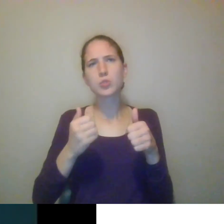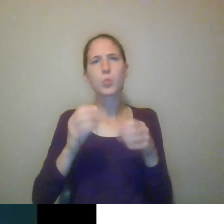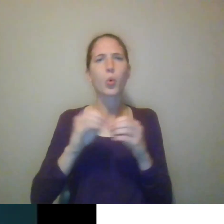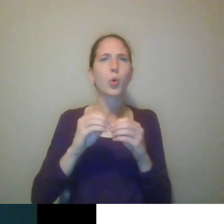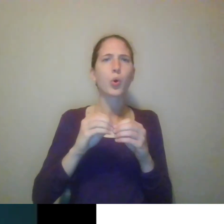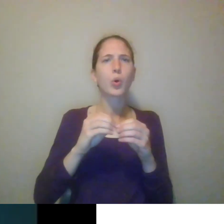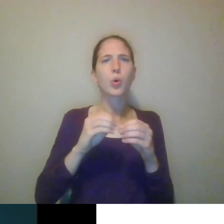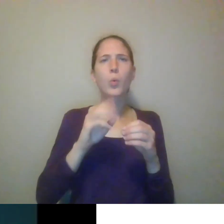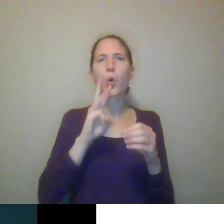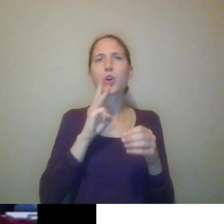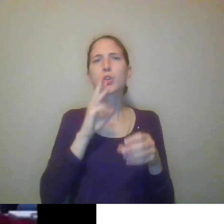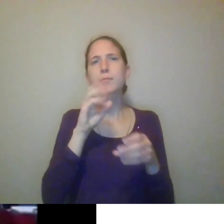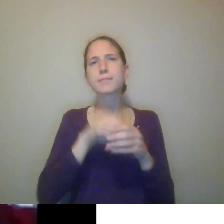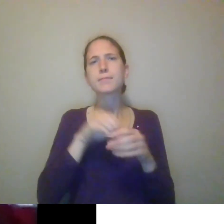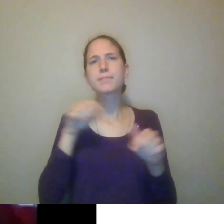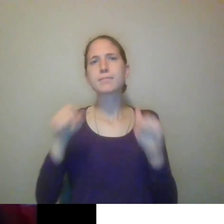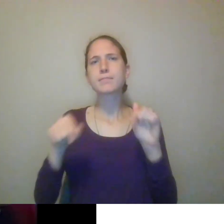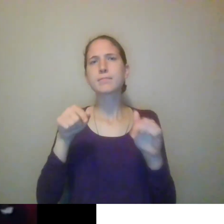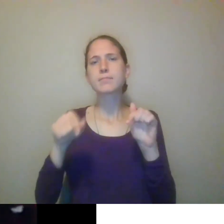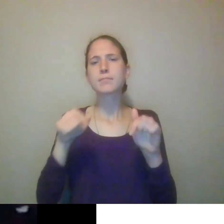water or in the egg? Justin?